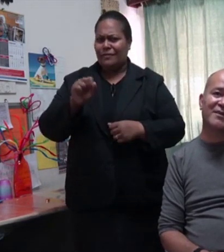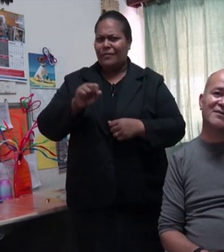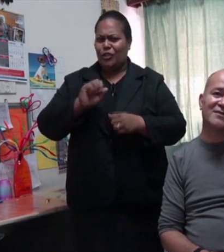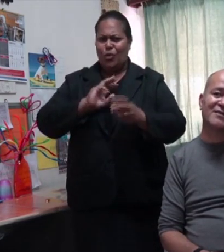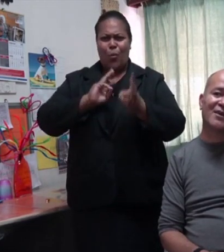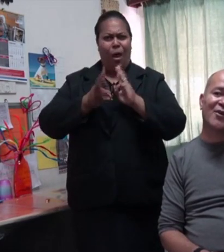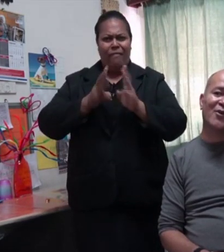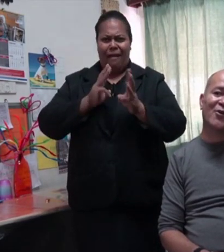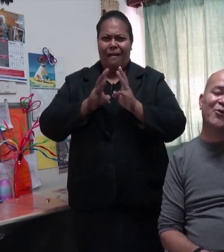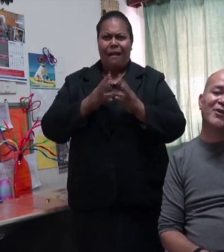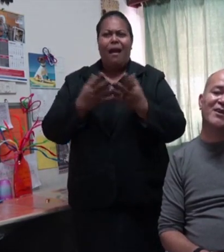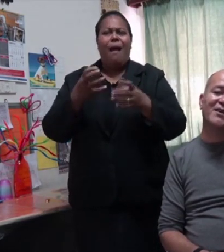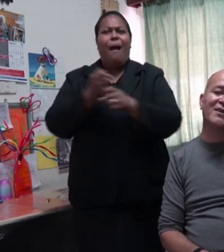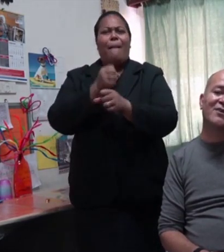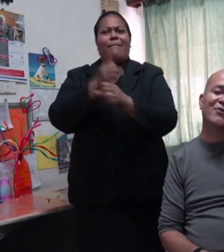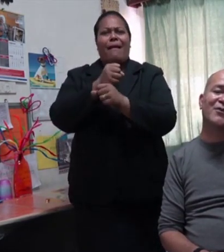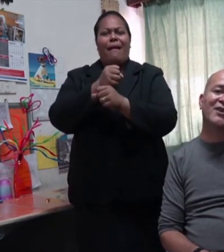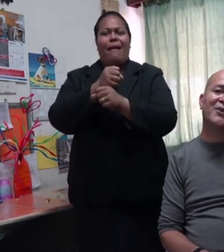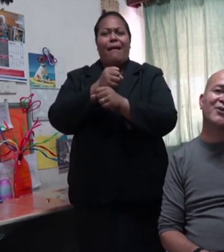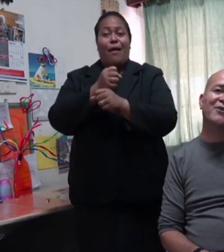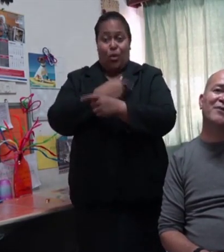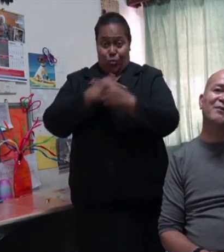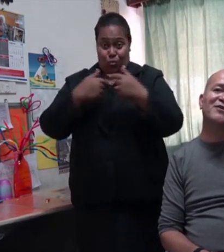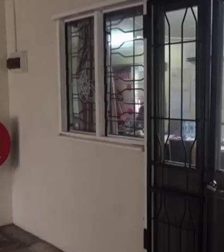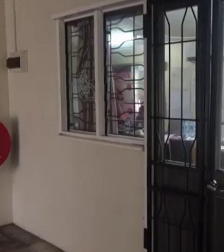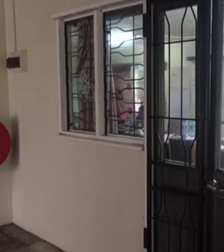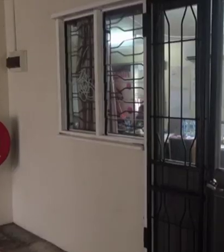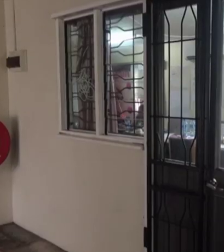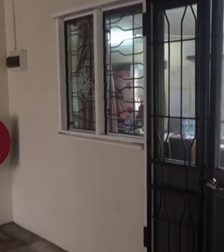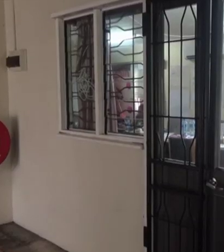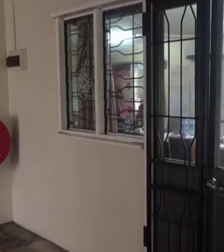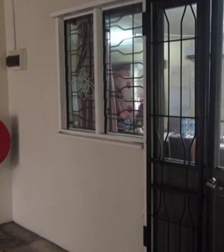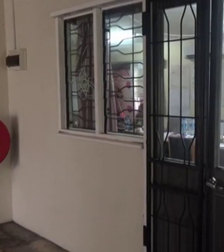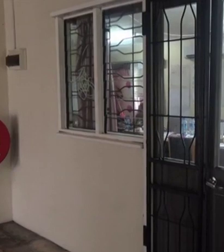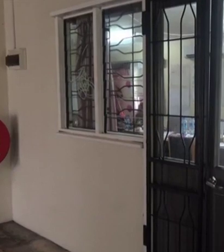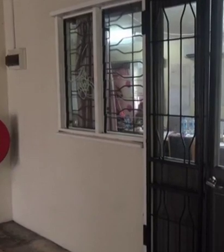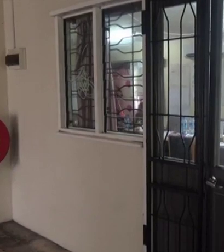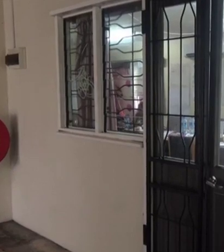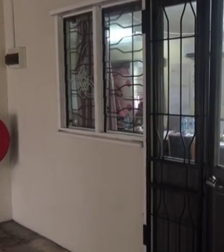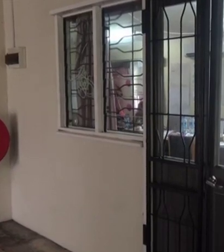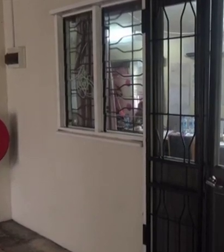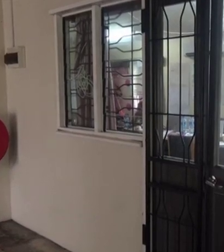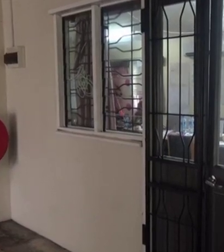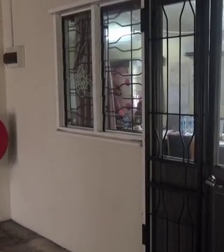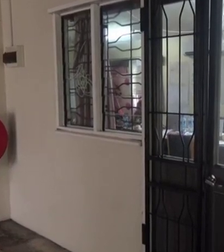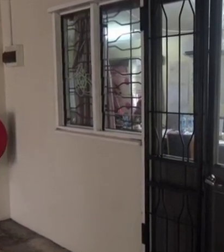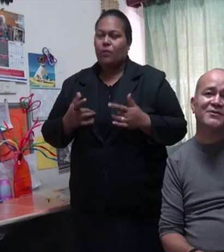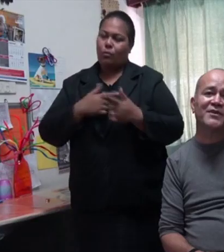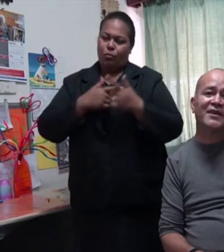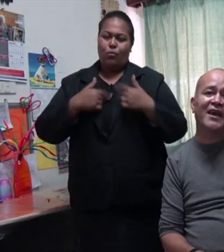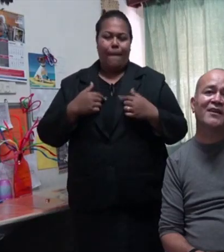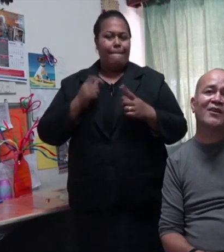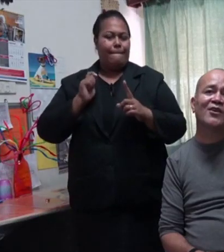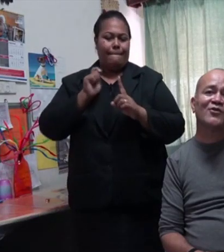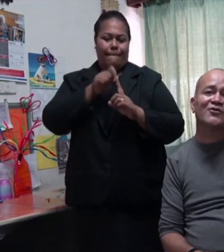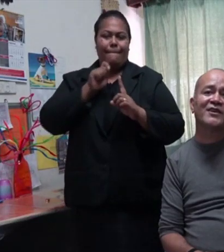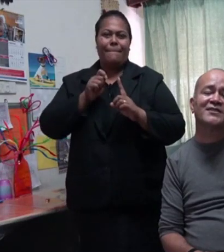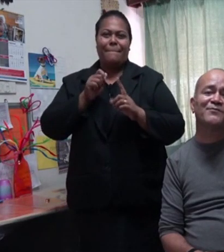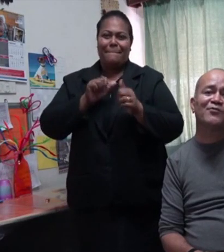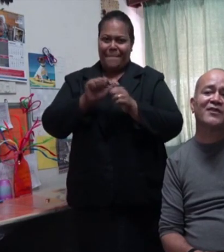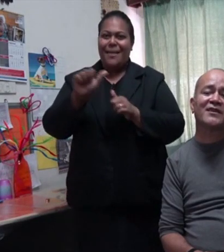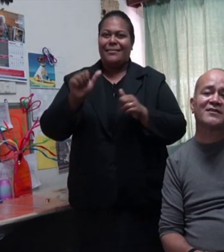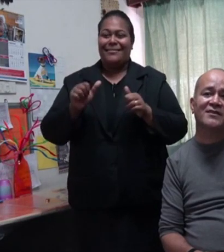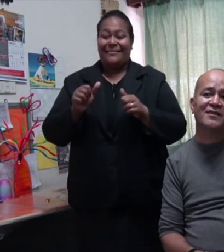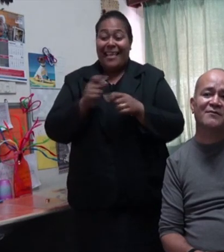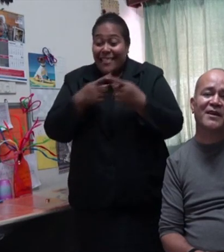weather patterns, we communicate with our members to try and encourage them. That's what we're trying, the best that we can to try